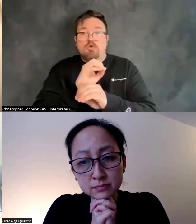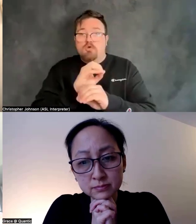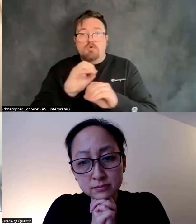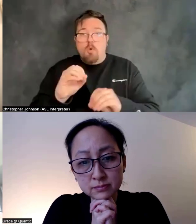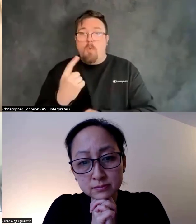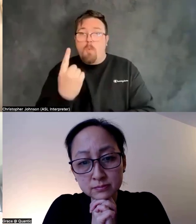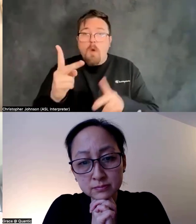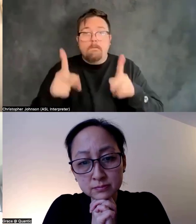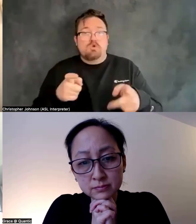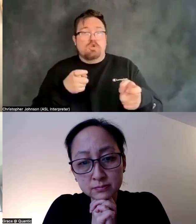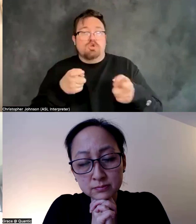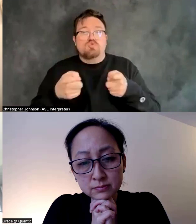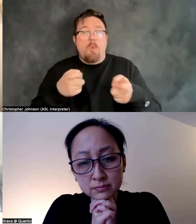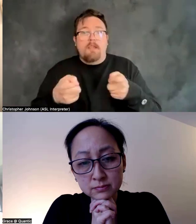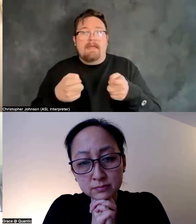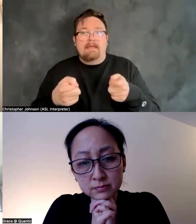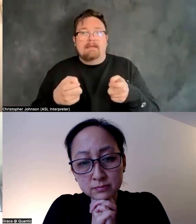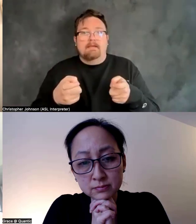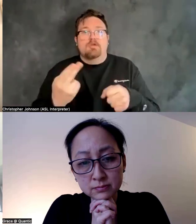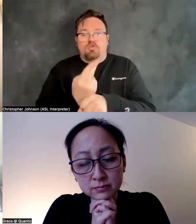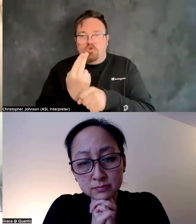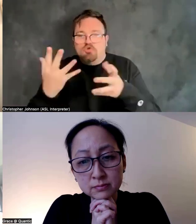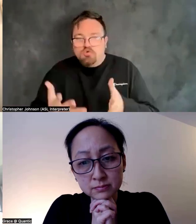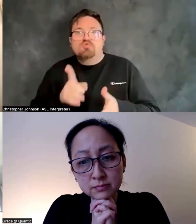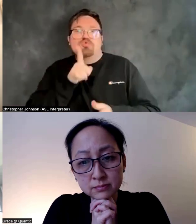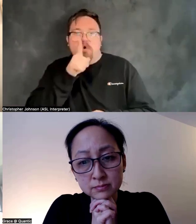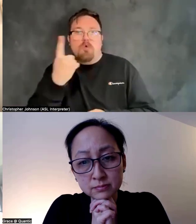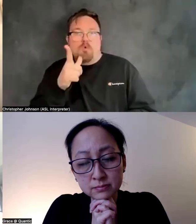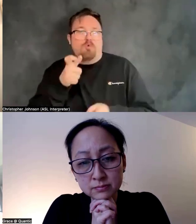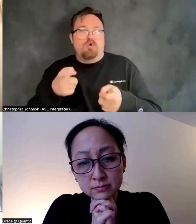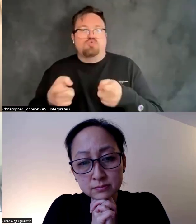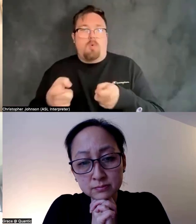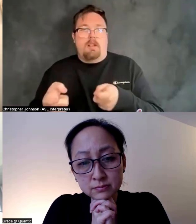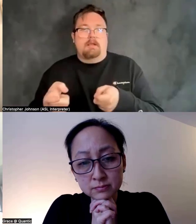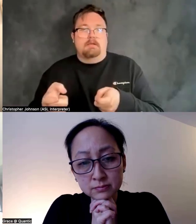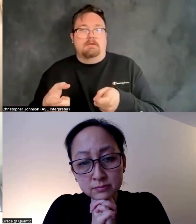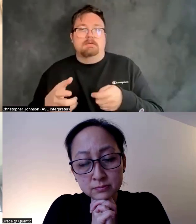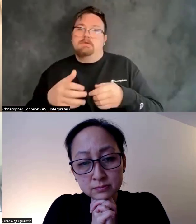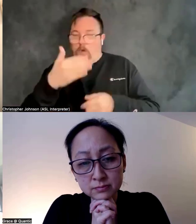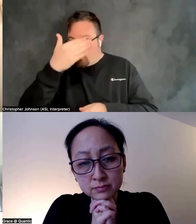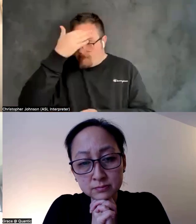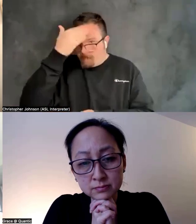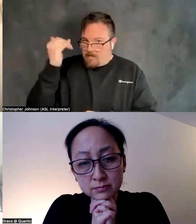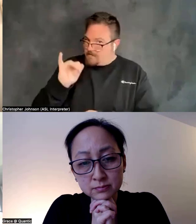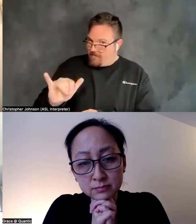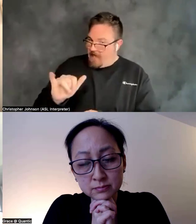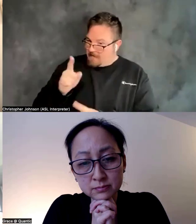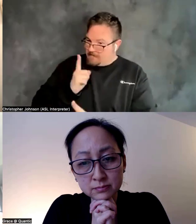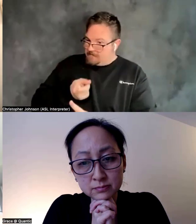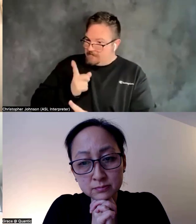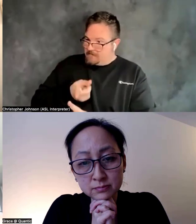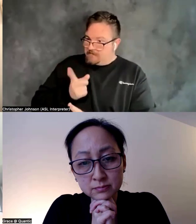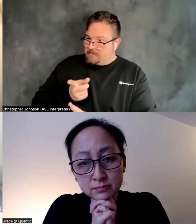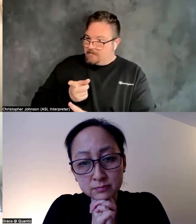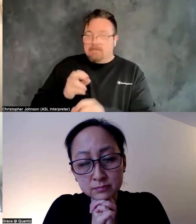The users or the people who are there on the platform are the controllers. So that, because of that, there